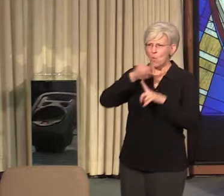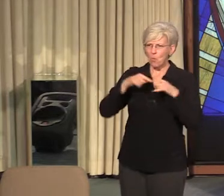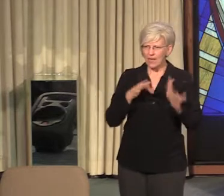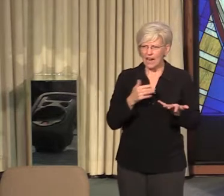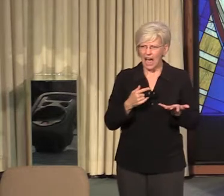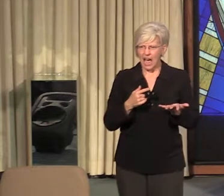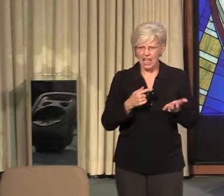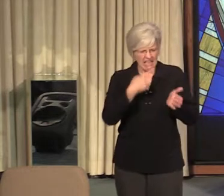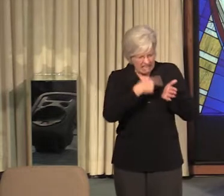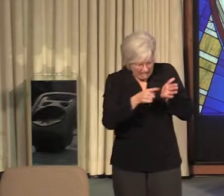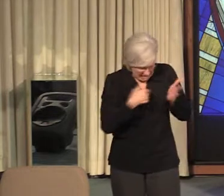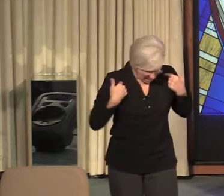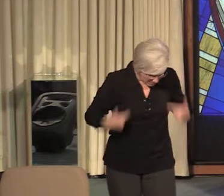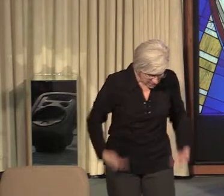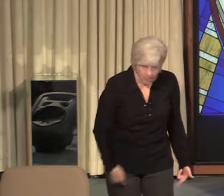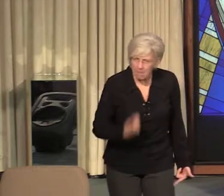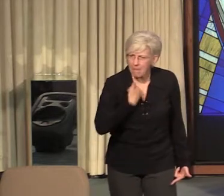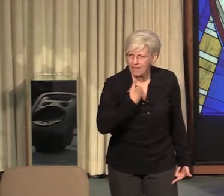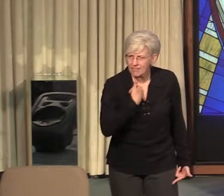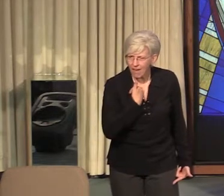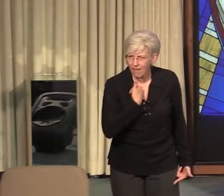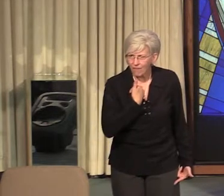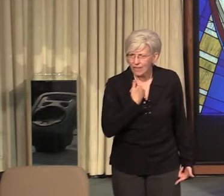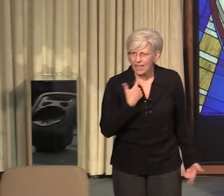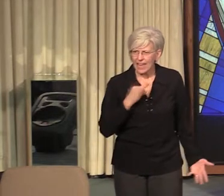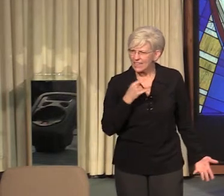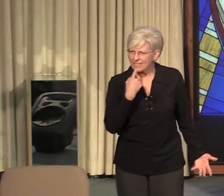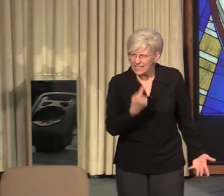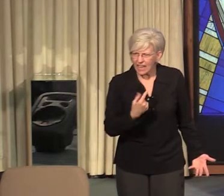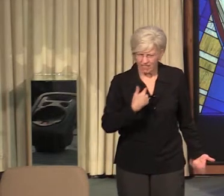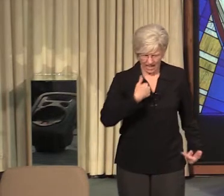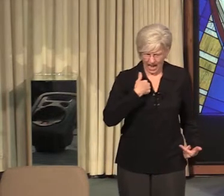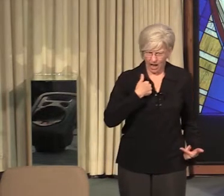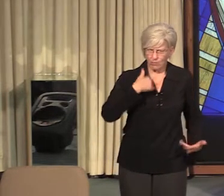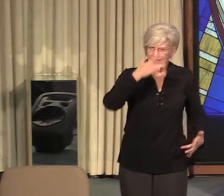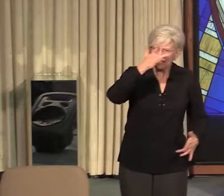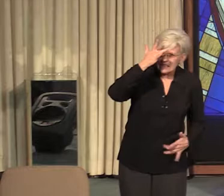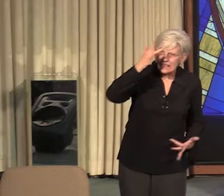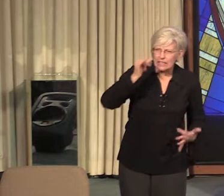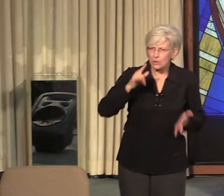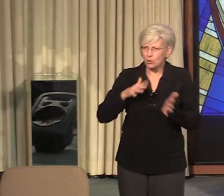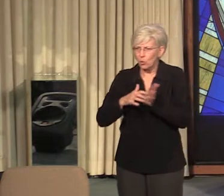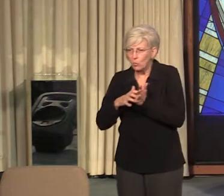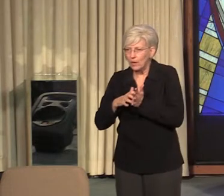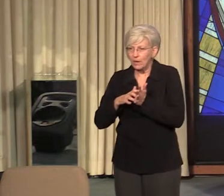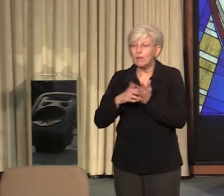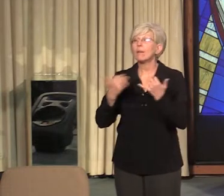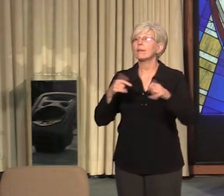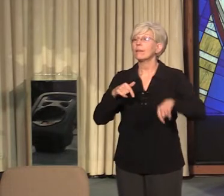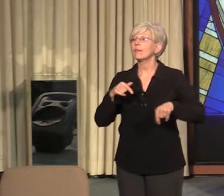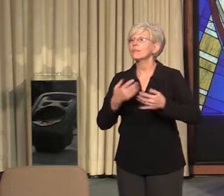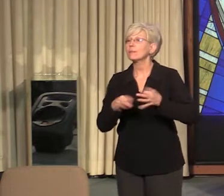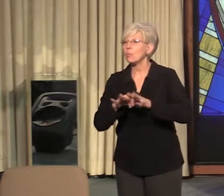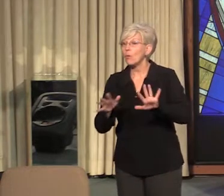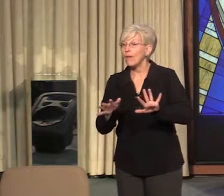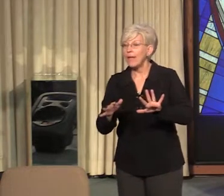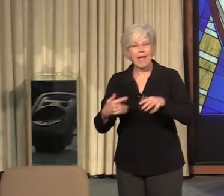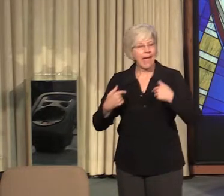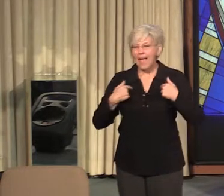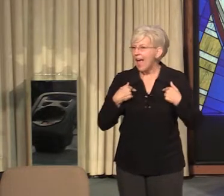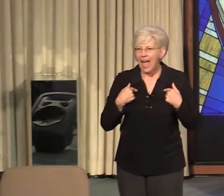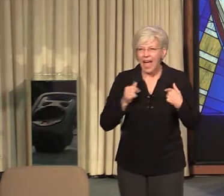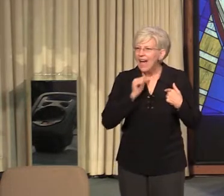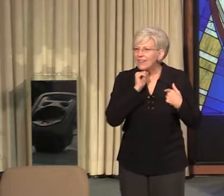them weak, inefficient, and diseased. Now, this is important. I did